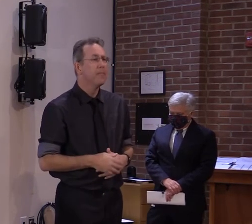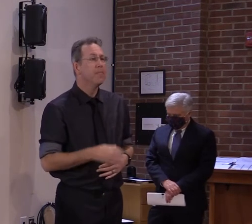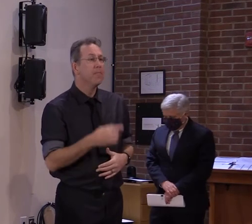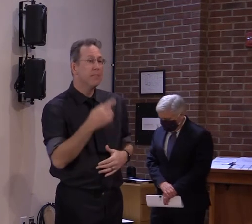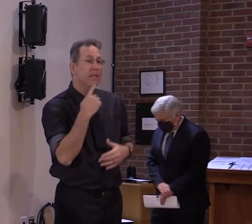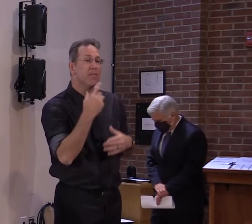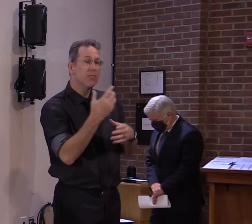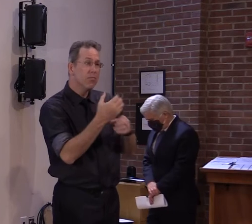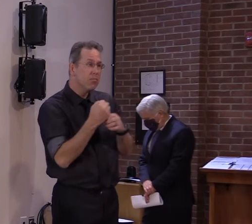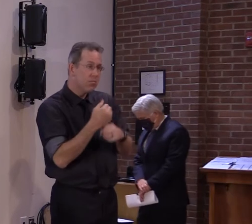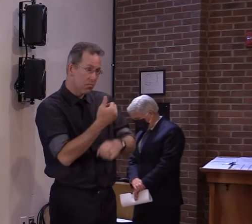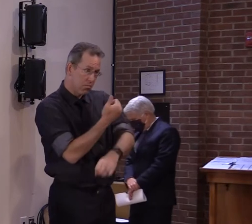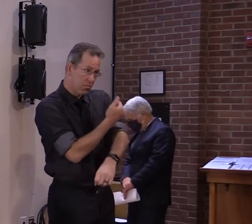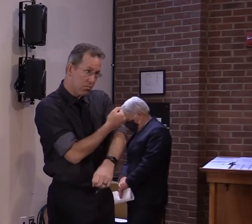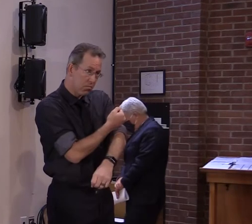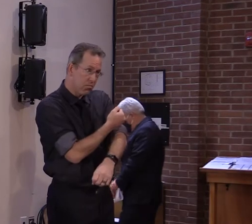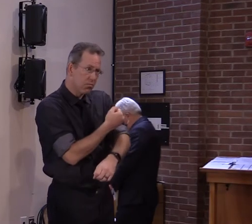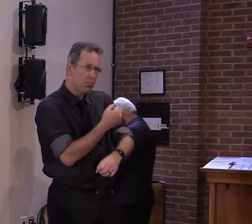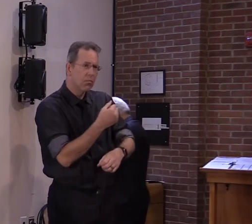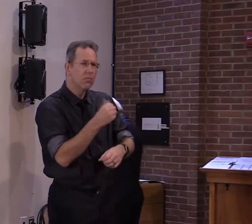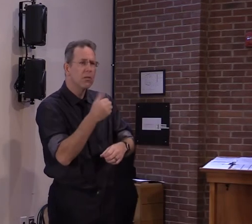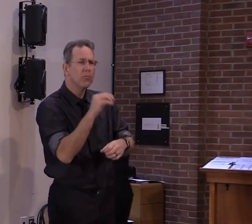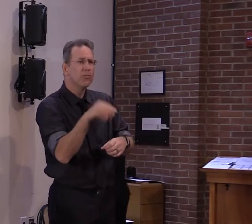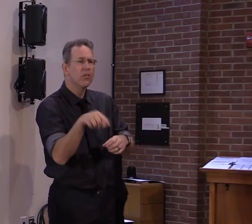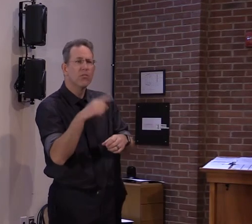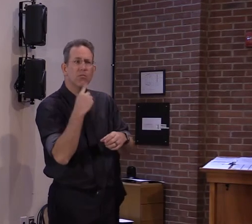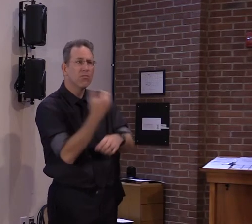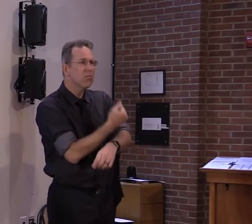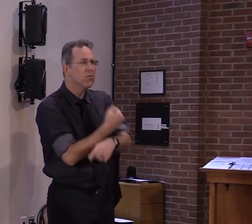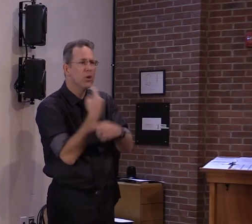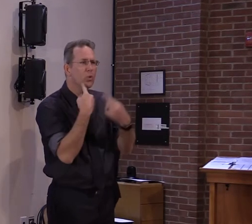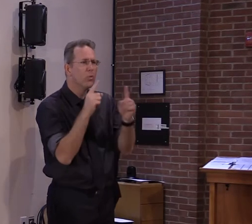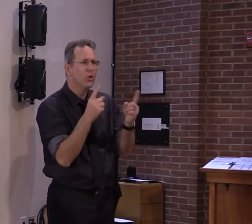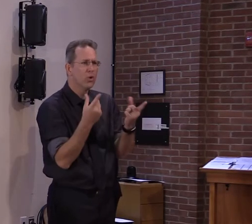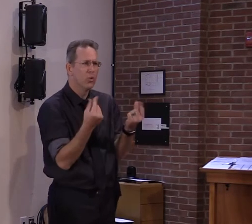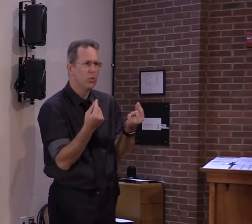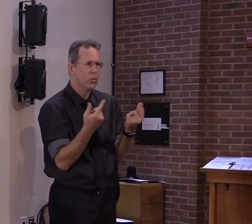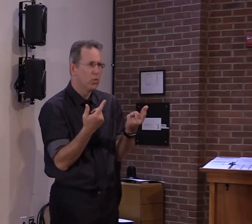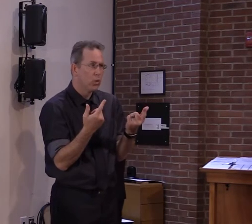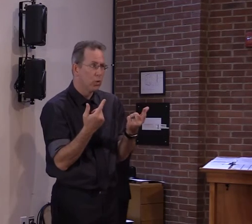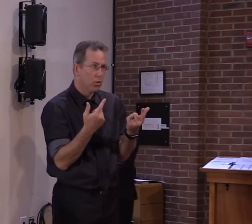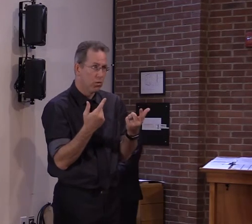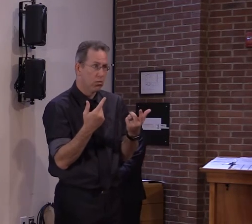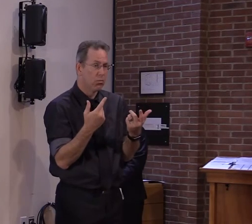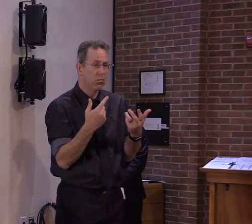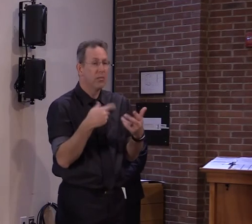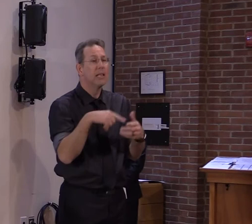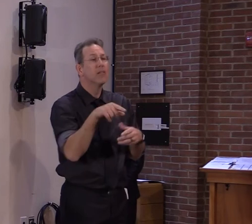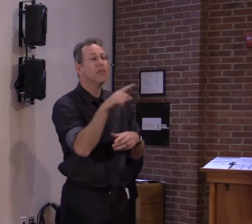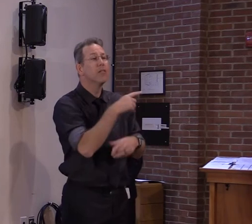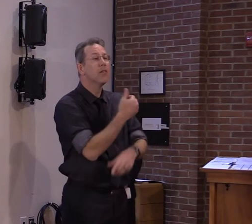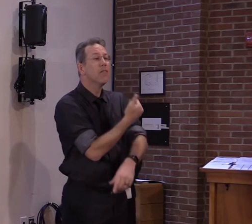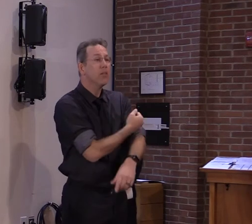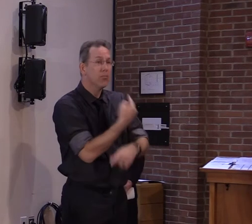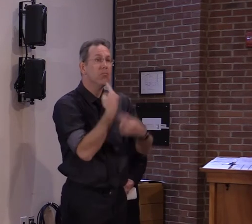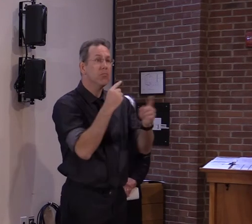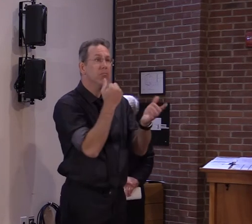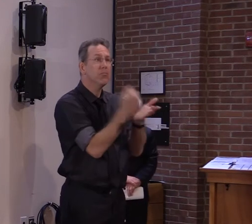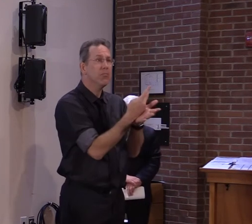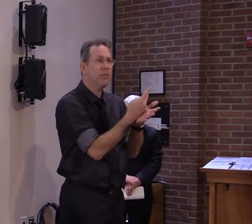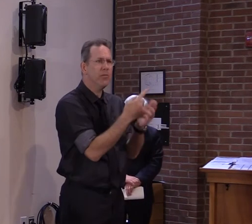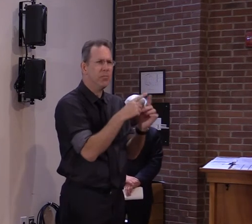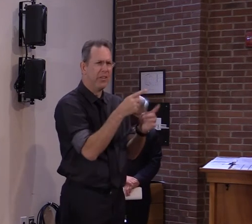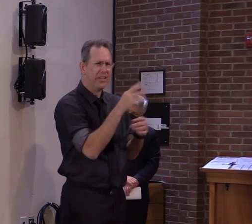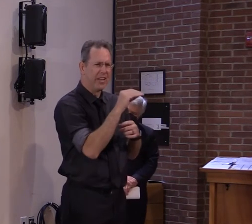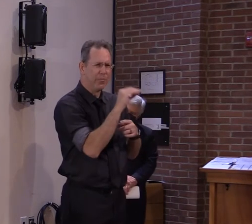if you got vaccinated with one of the approved vaccines, could you test with a